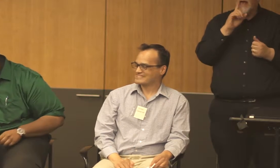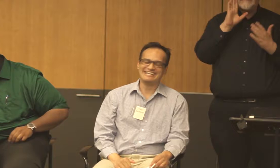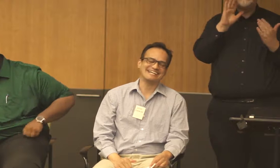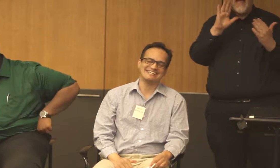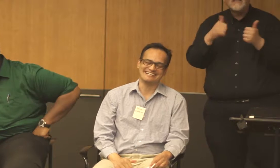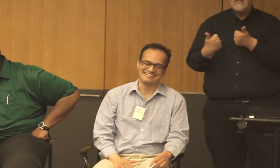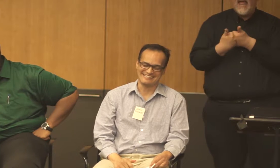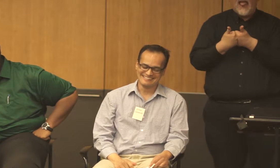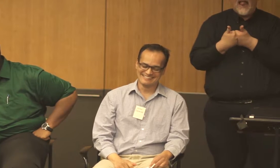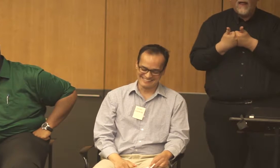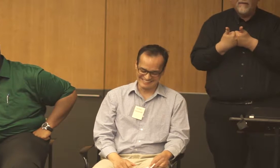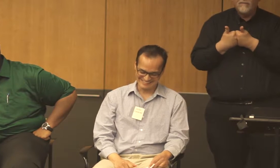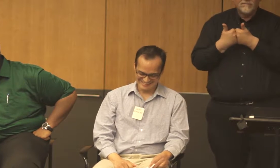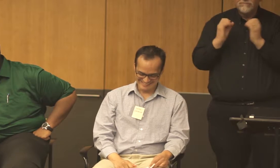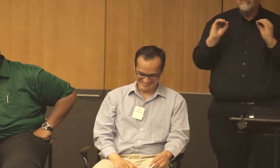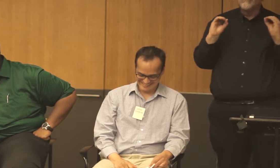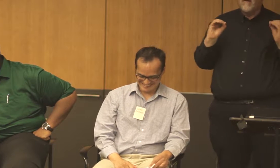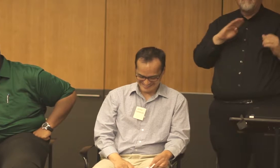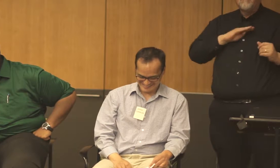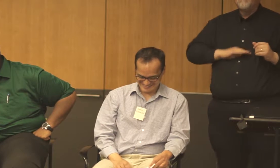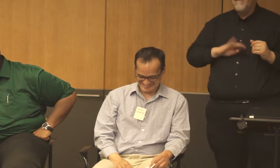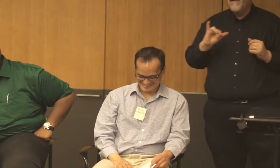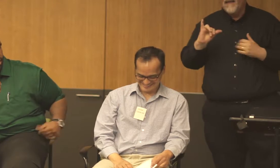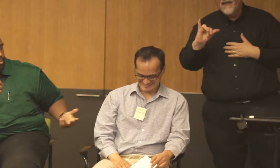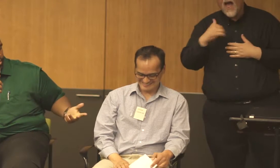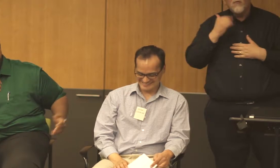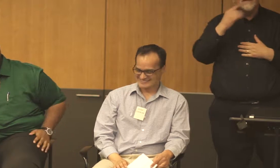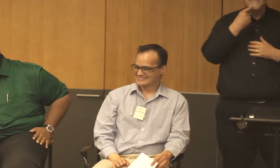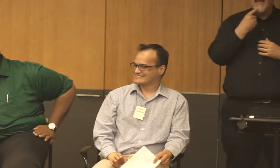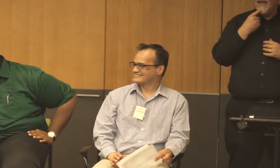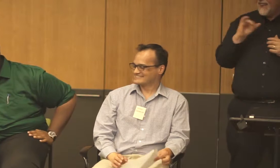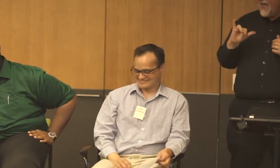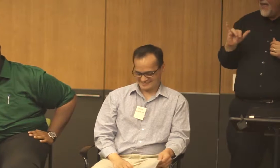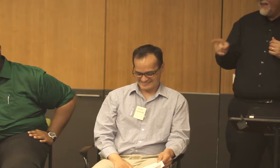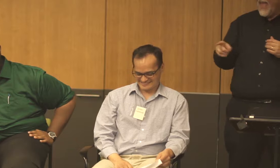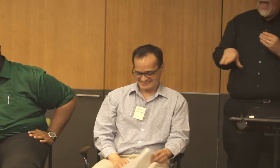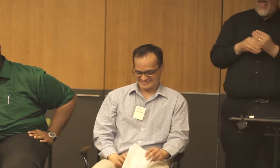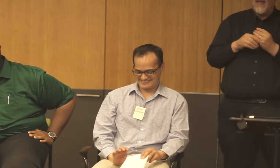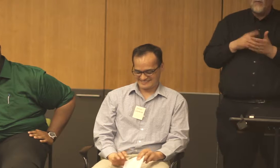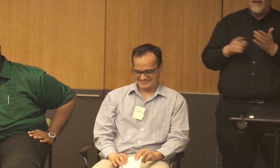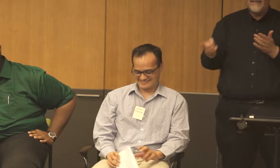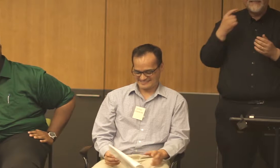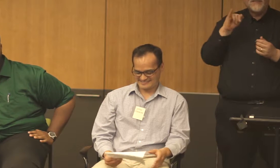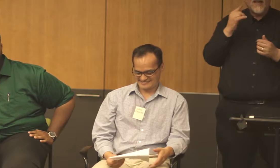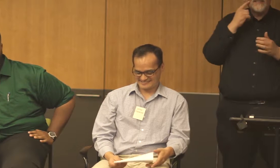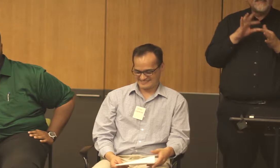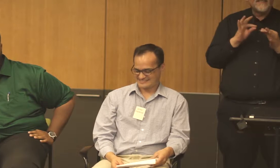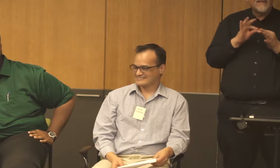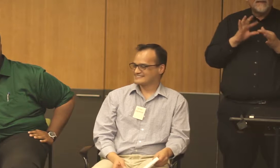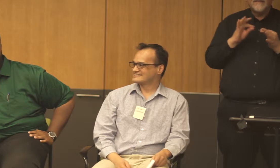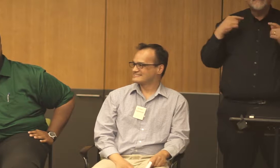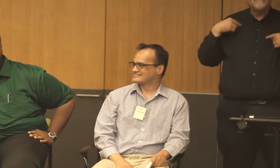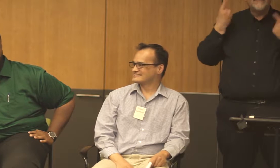them. But I will say that kind of to piggyback on what John said, it's been